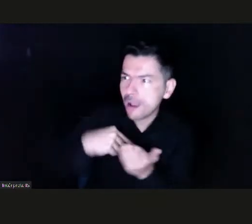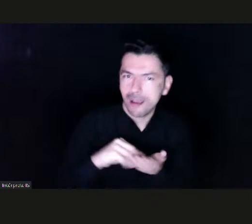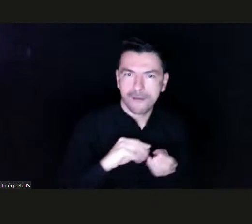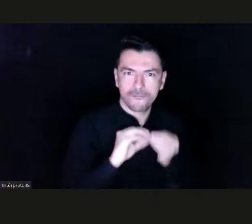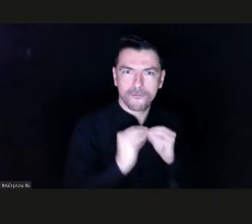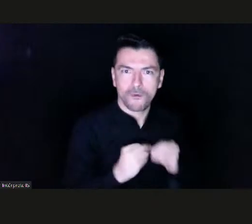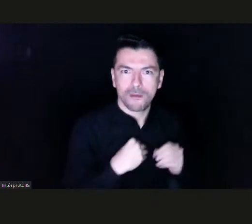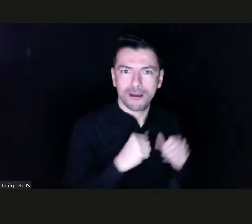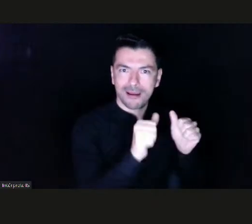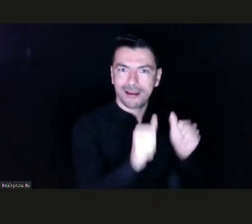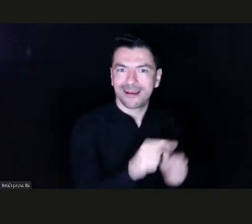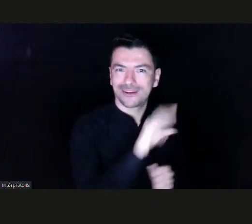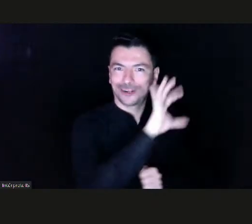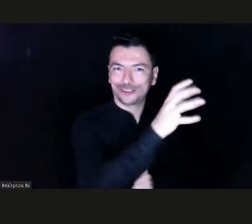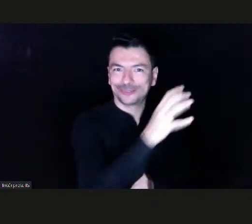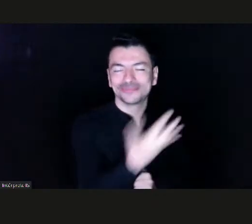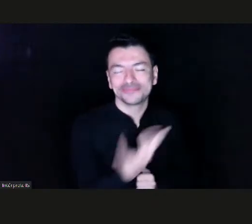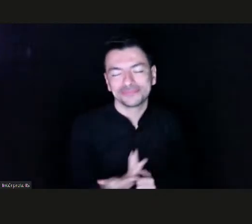message.